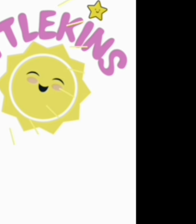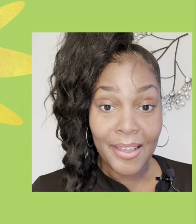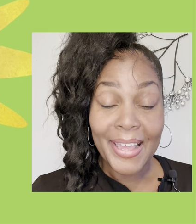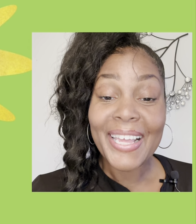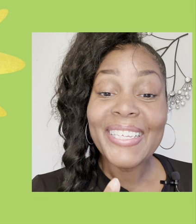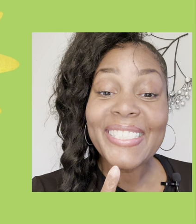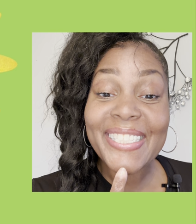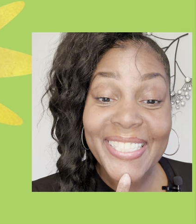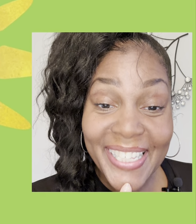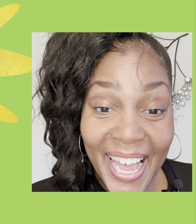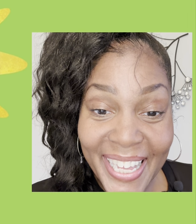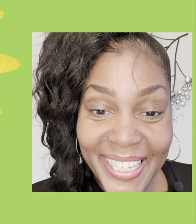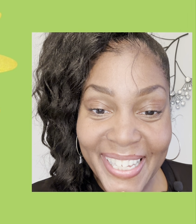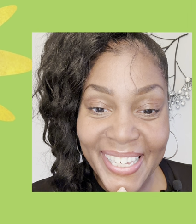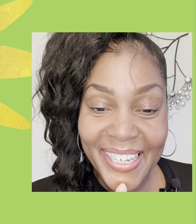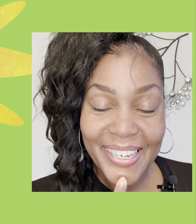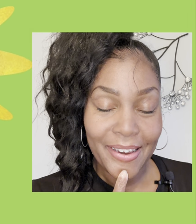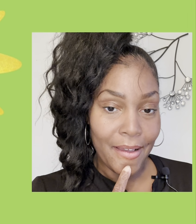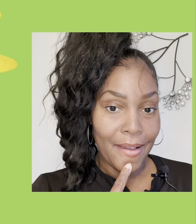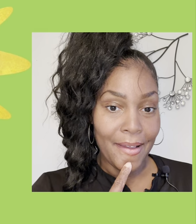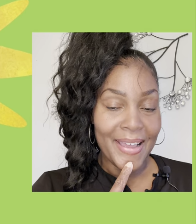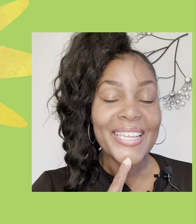sun. Sun.